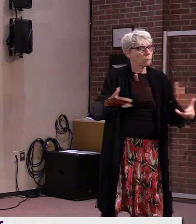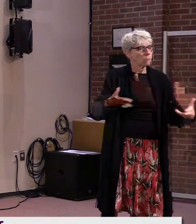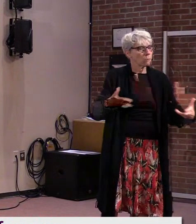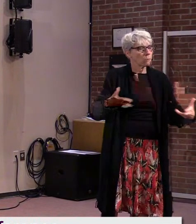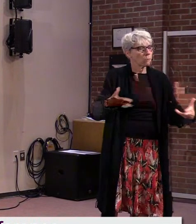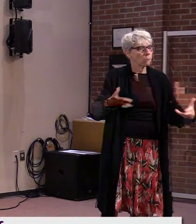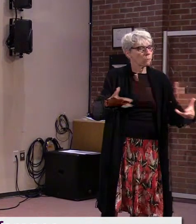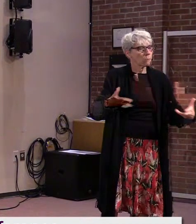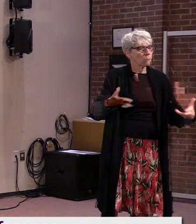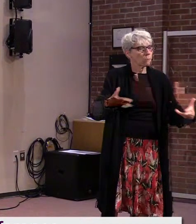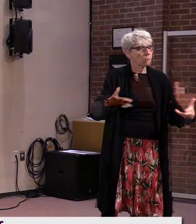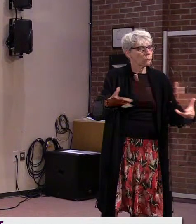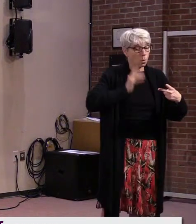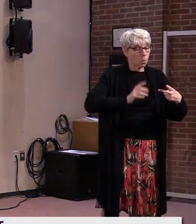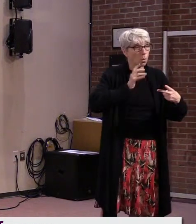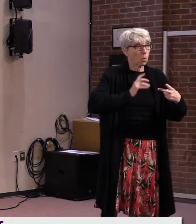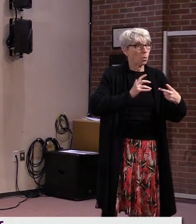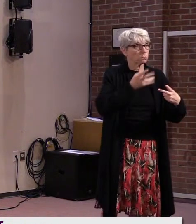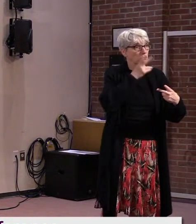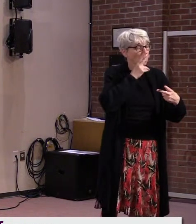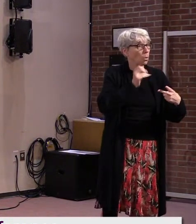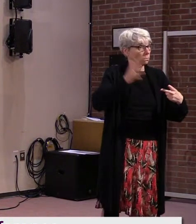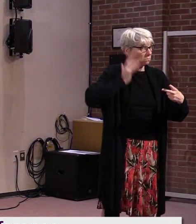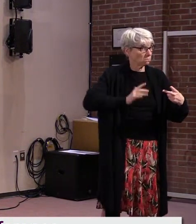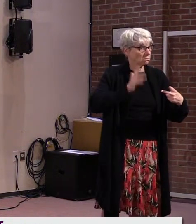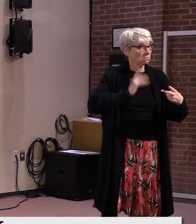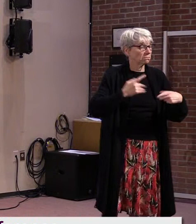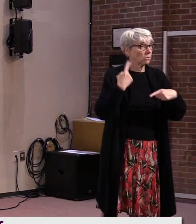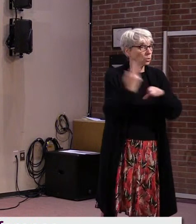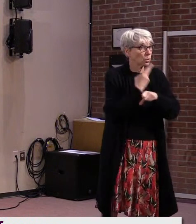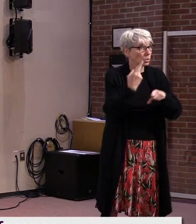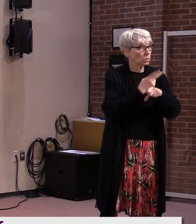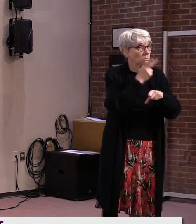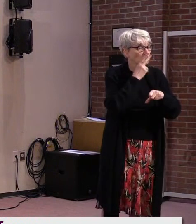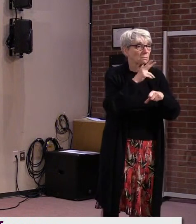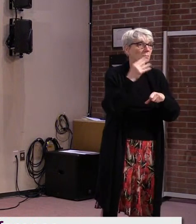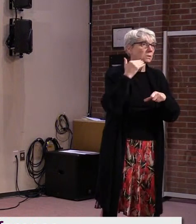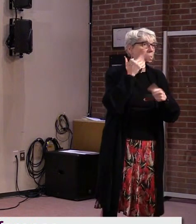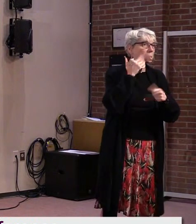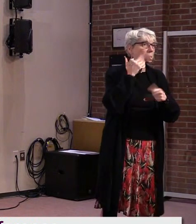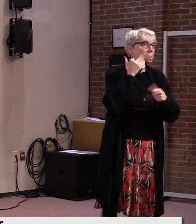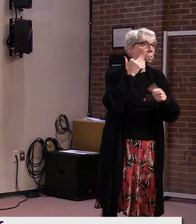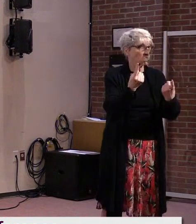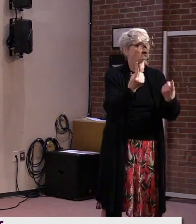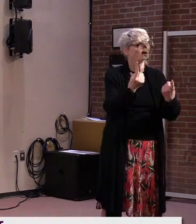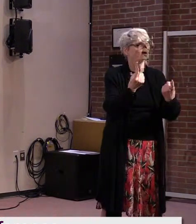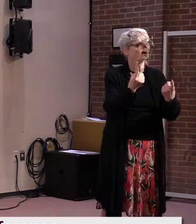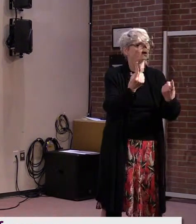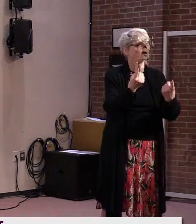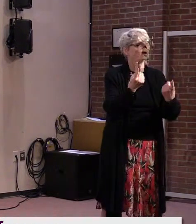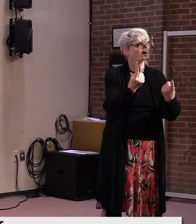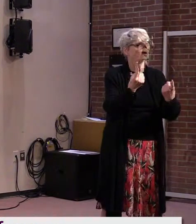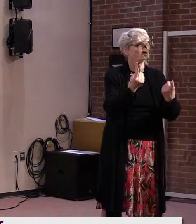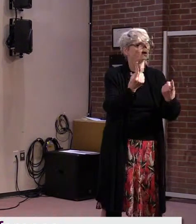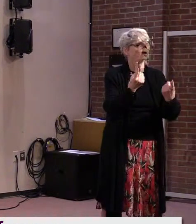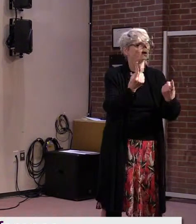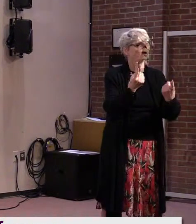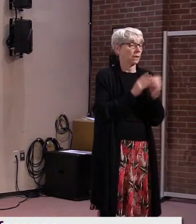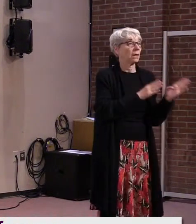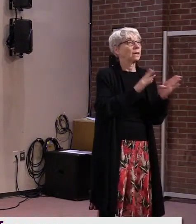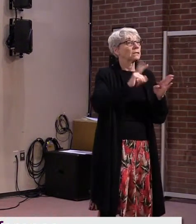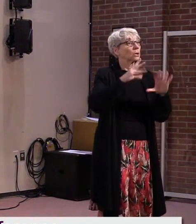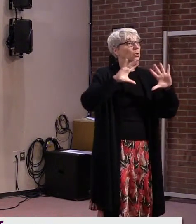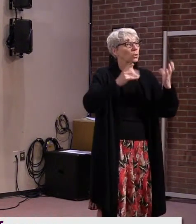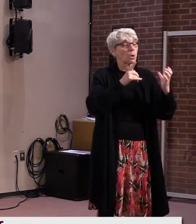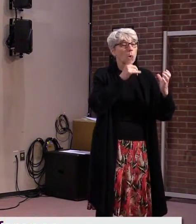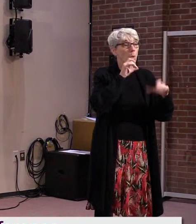currently or in the past use tobacco on a regular basis. Second, those who work, they